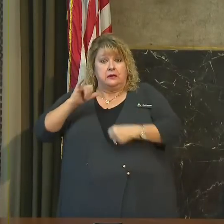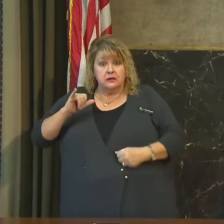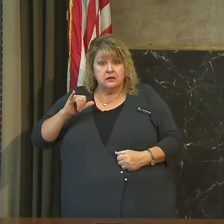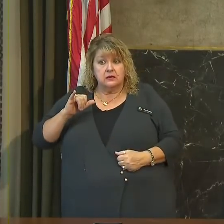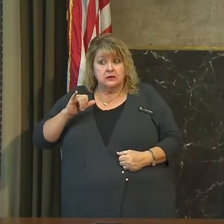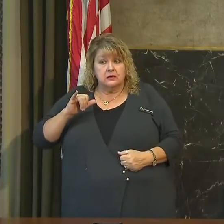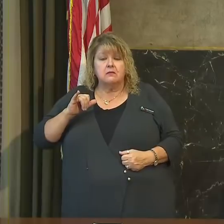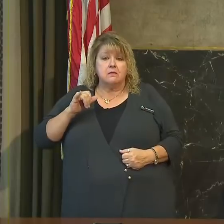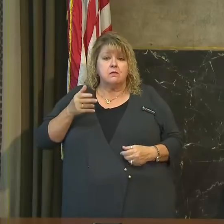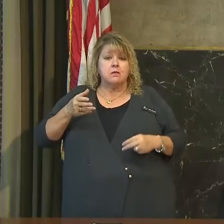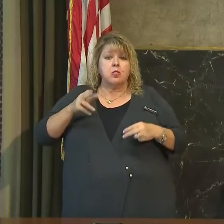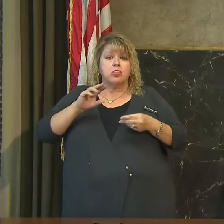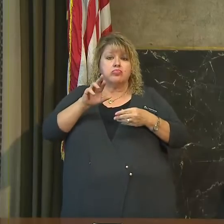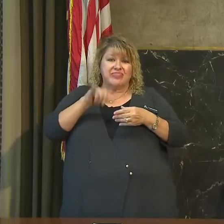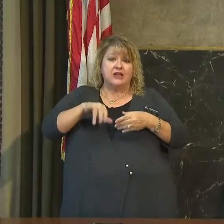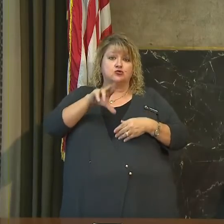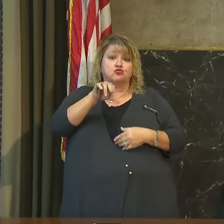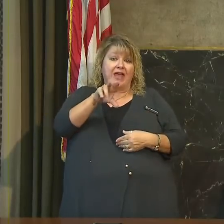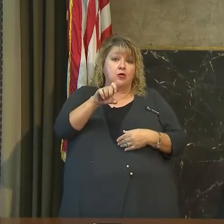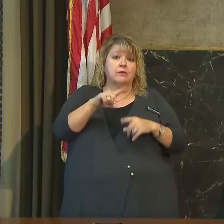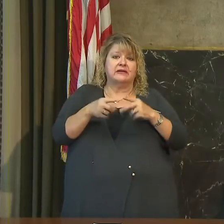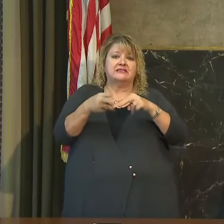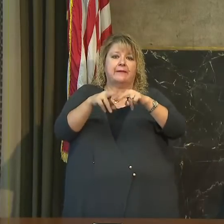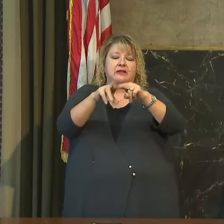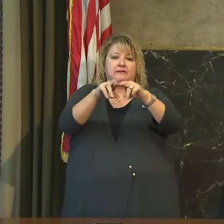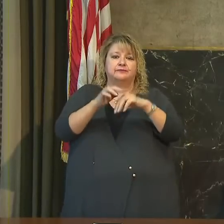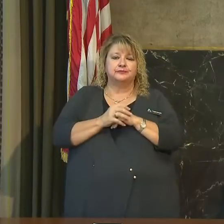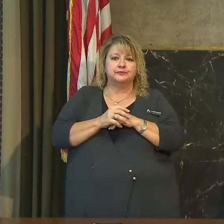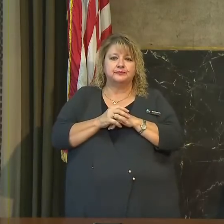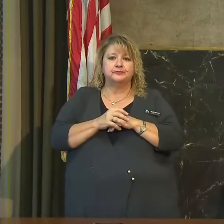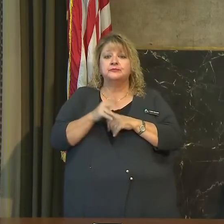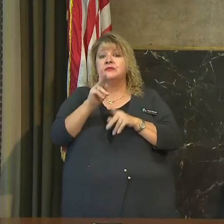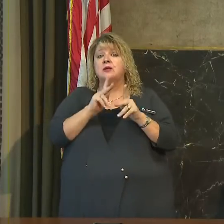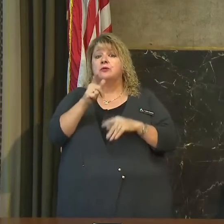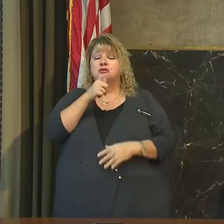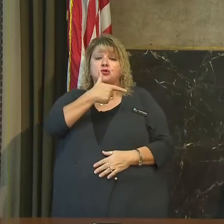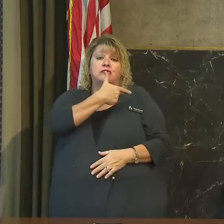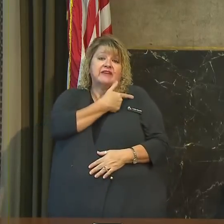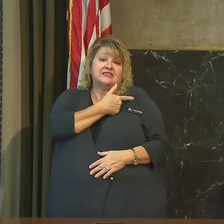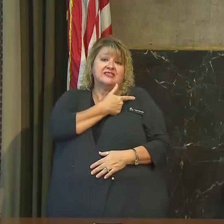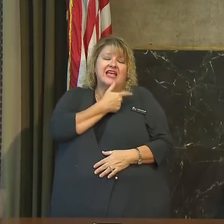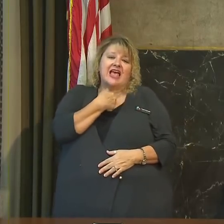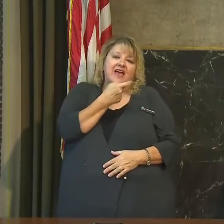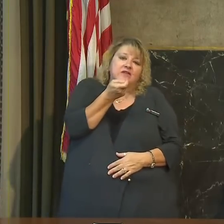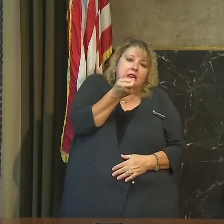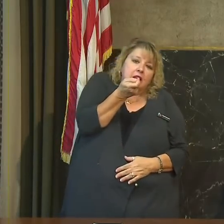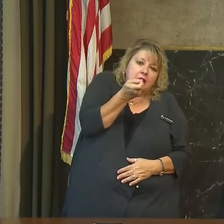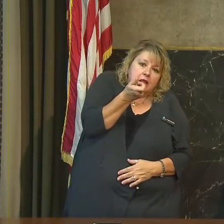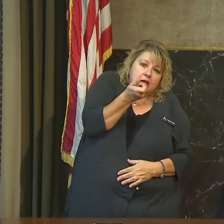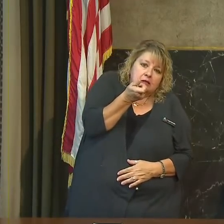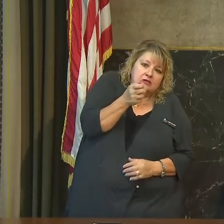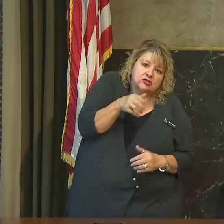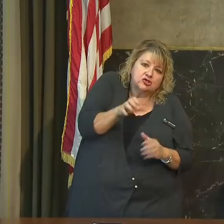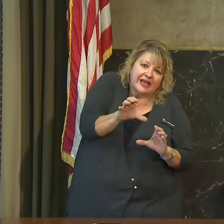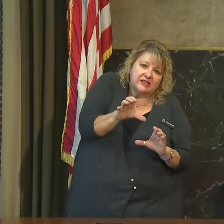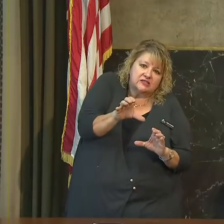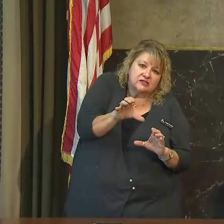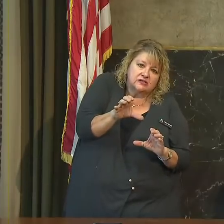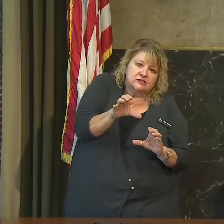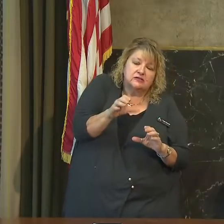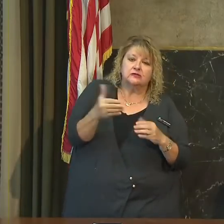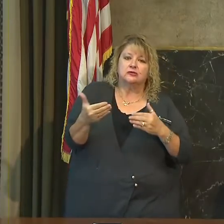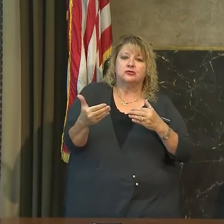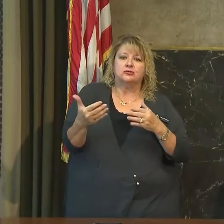someone is fully vaccinated, they have a very, very small chance of having a breakthrough infection, but that chance goes